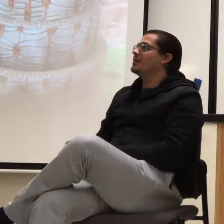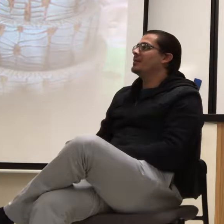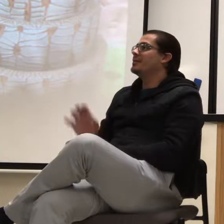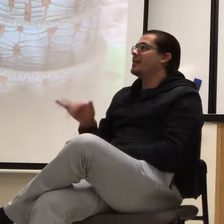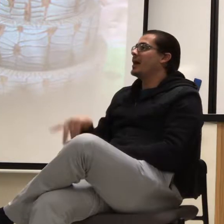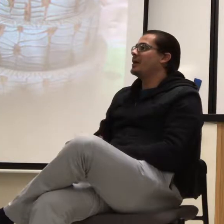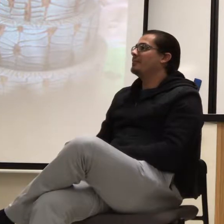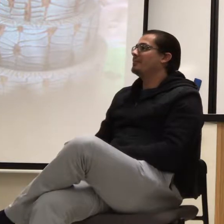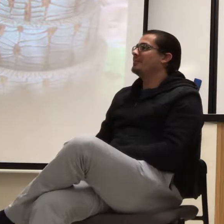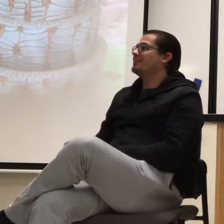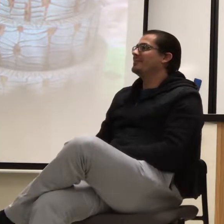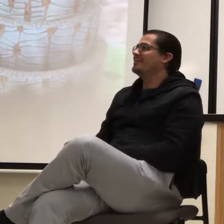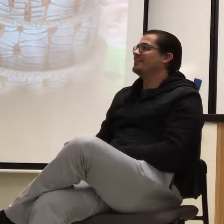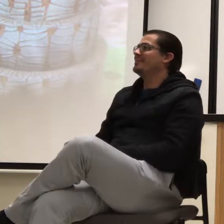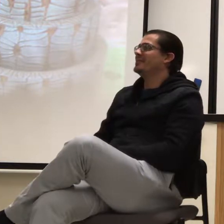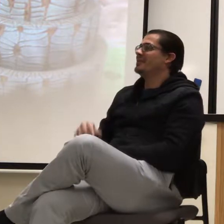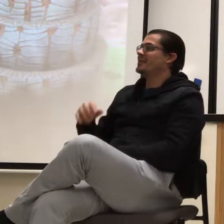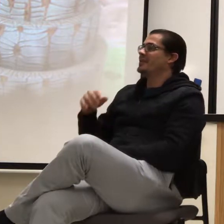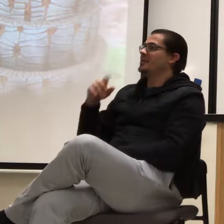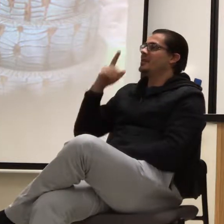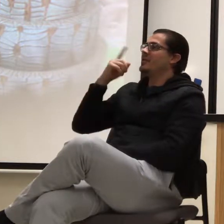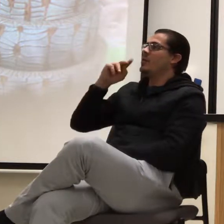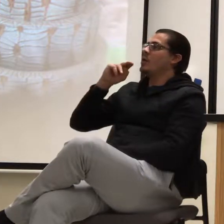to spread